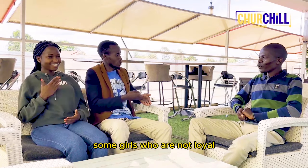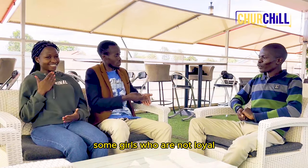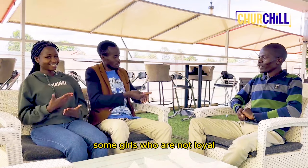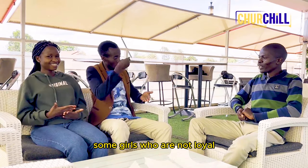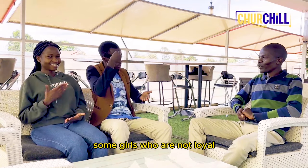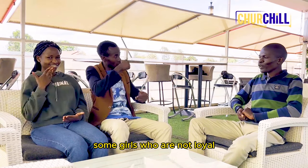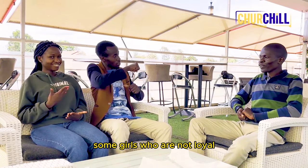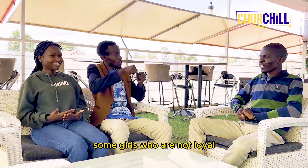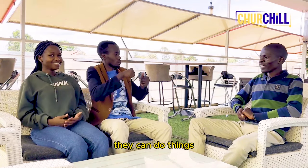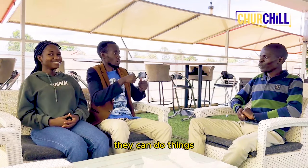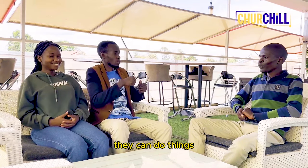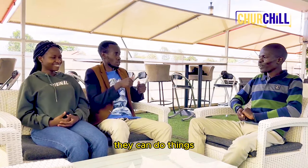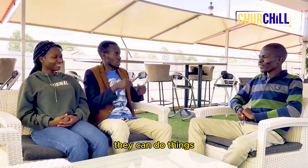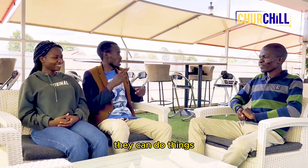not loyal, they can do things.